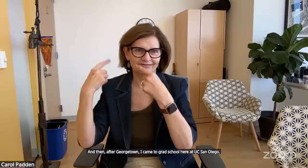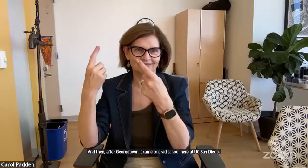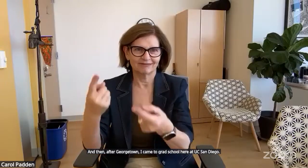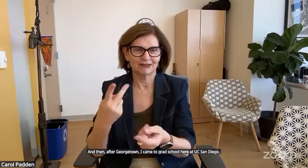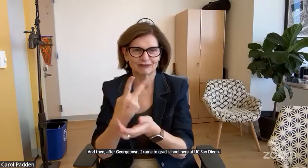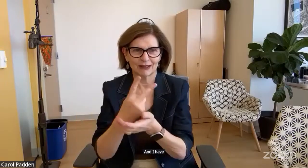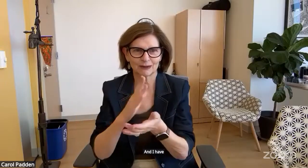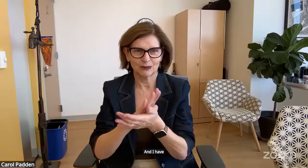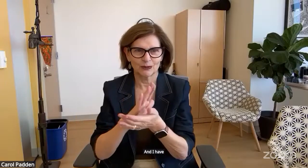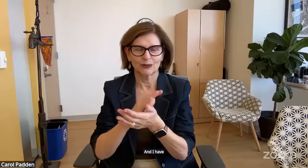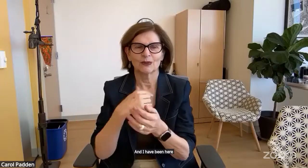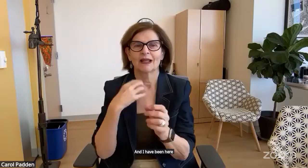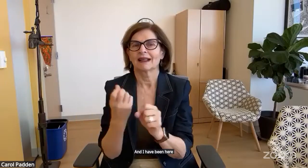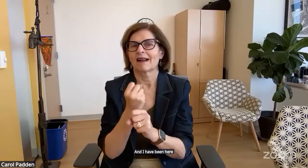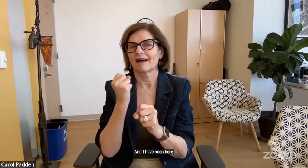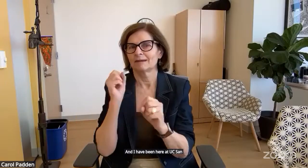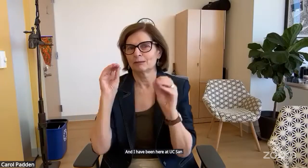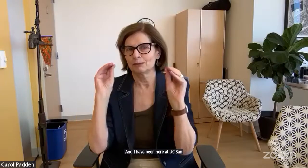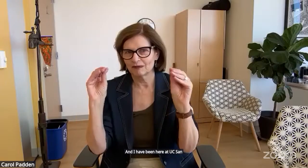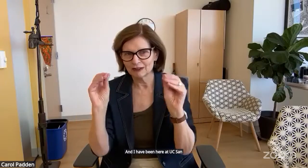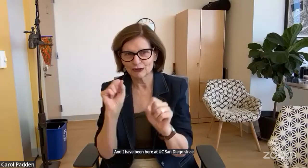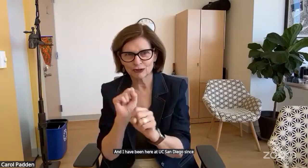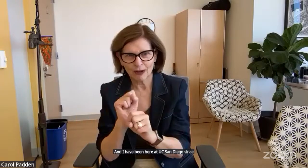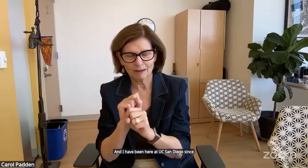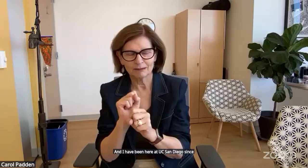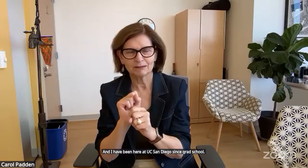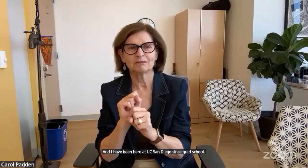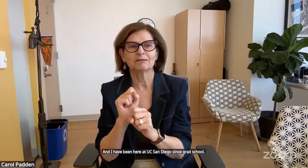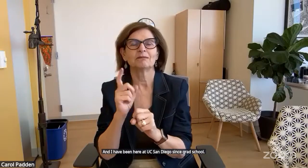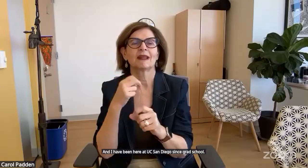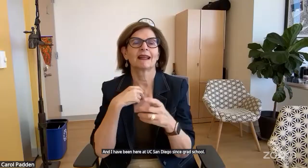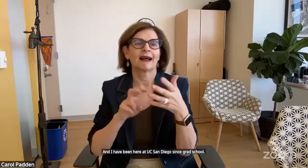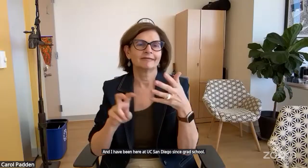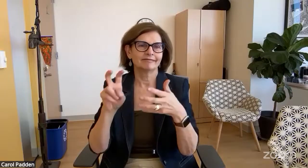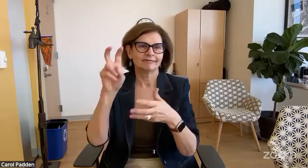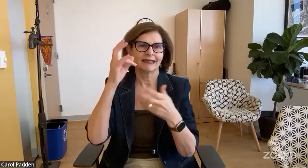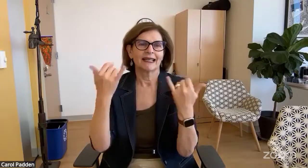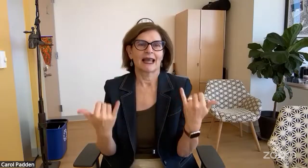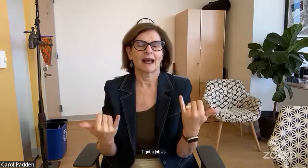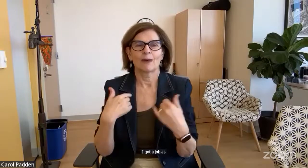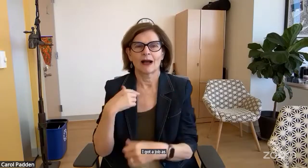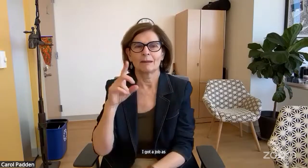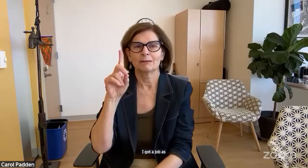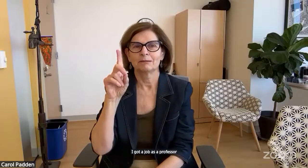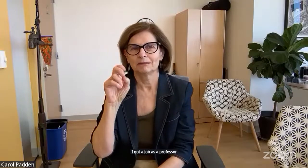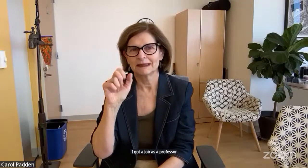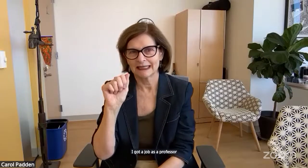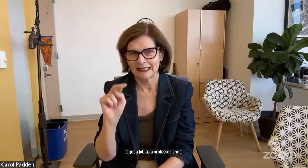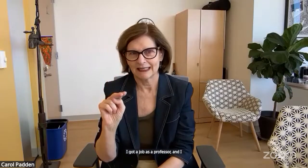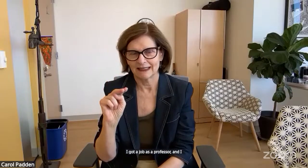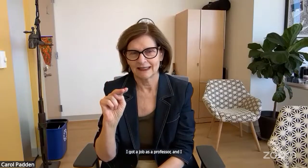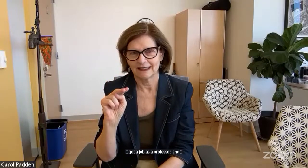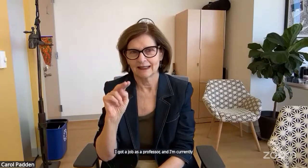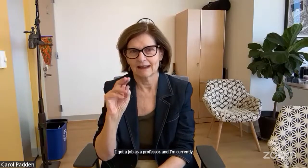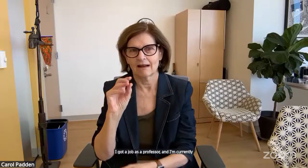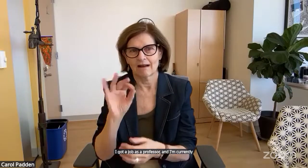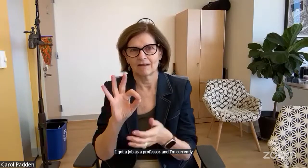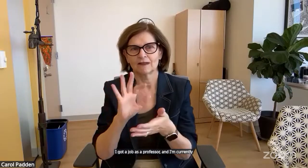I have been here at UC San Diego since grad school. I got a job as a professor, and I'm currently in